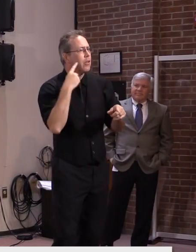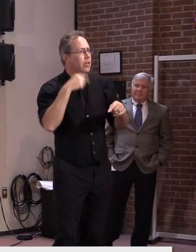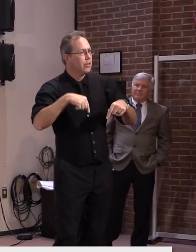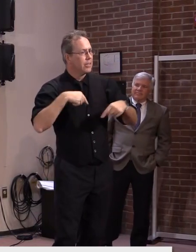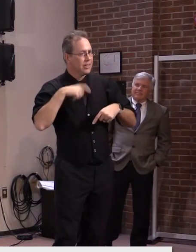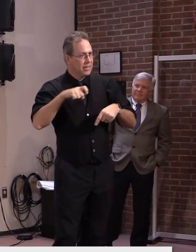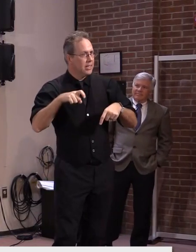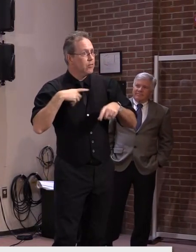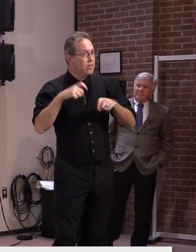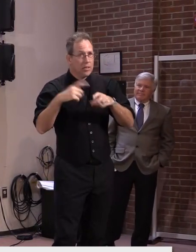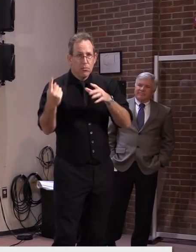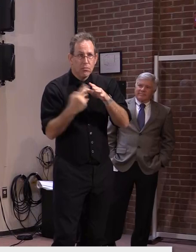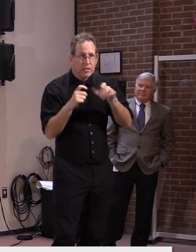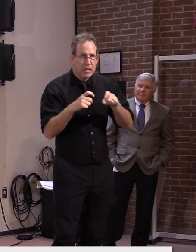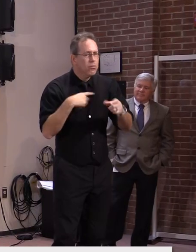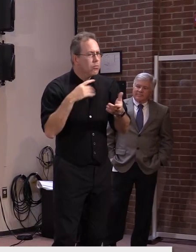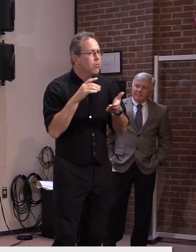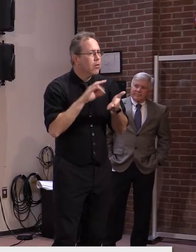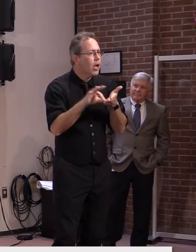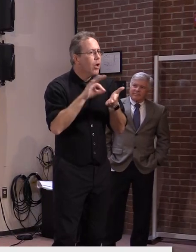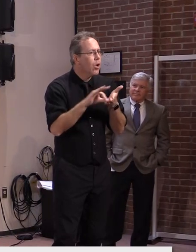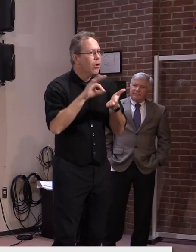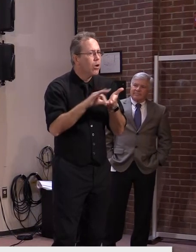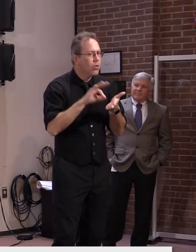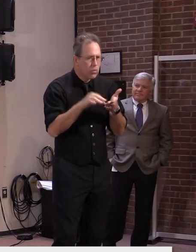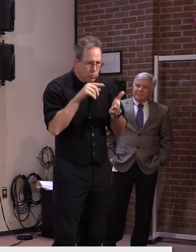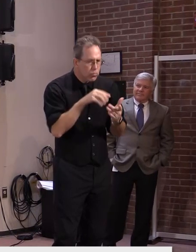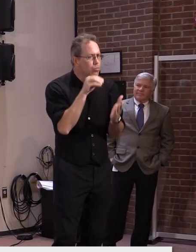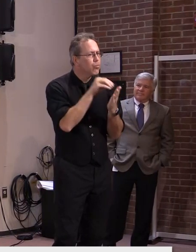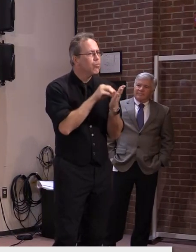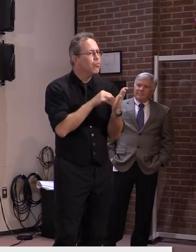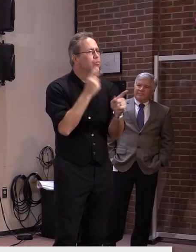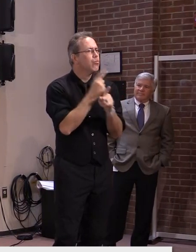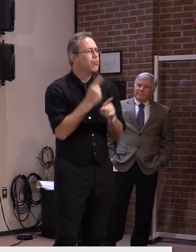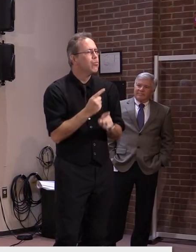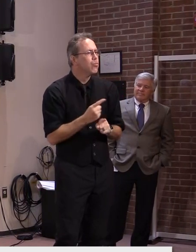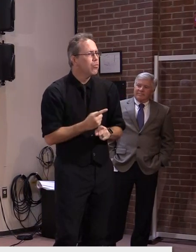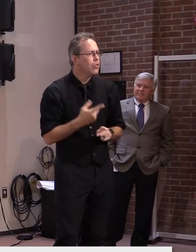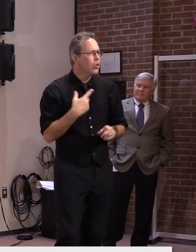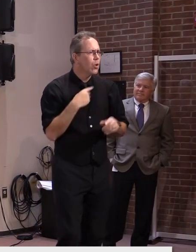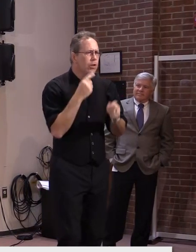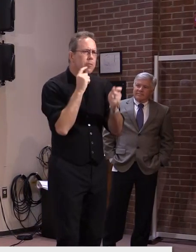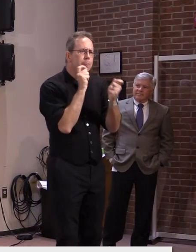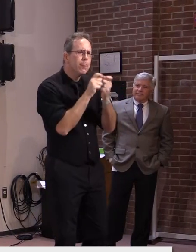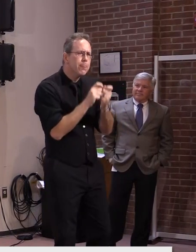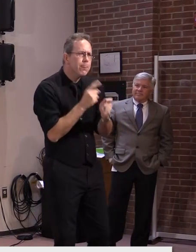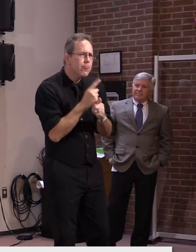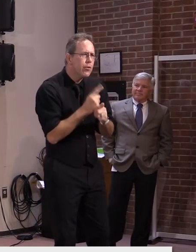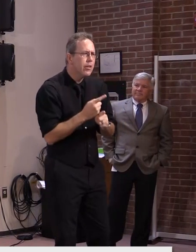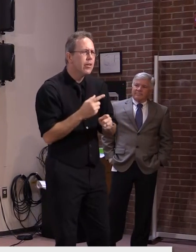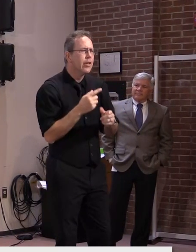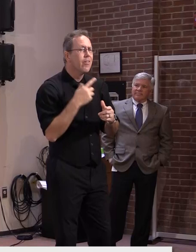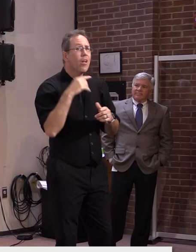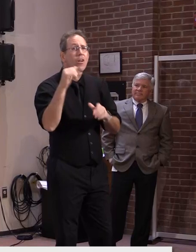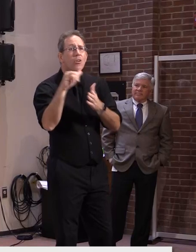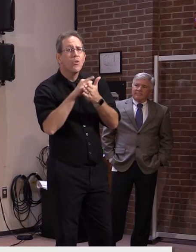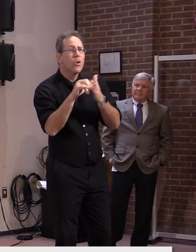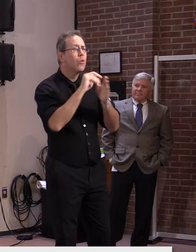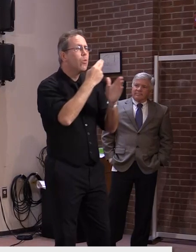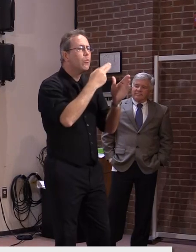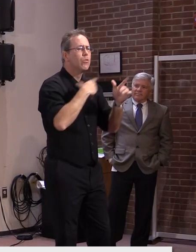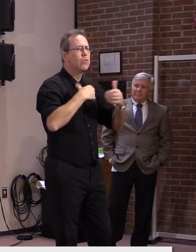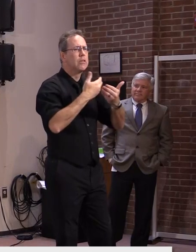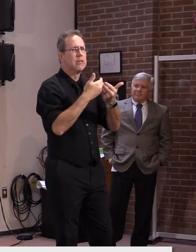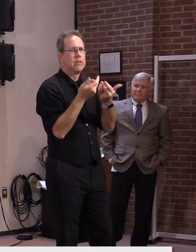try and be accurate, and at times I wonder whether we should be including them because they just go back home after they get their tests,